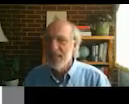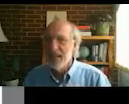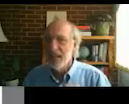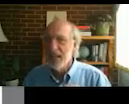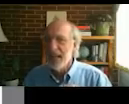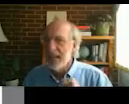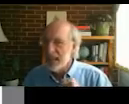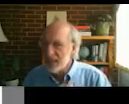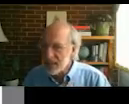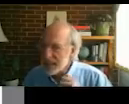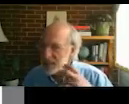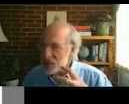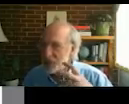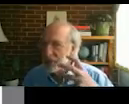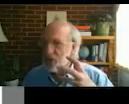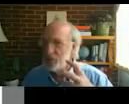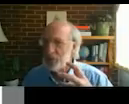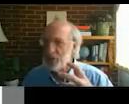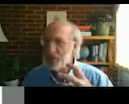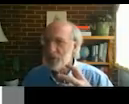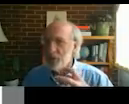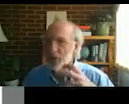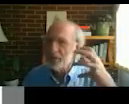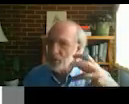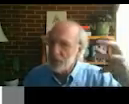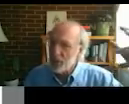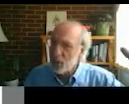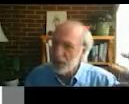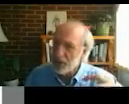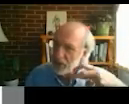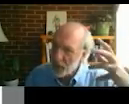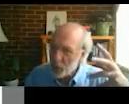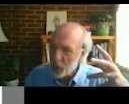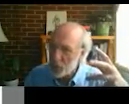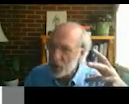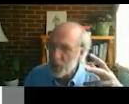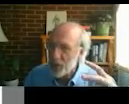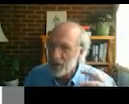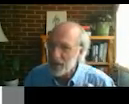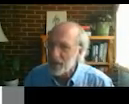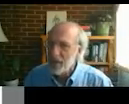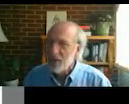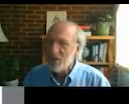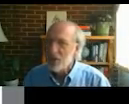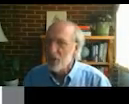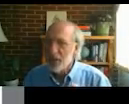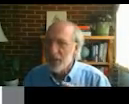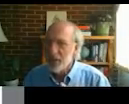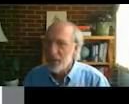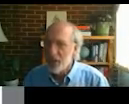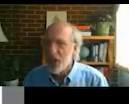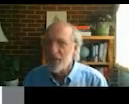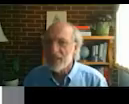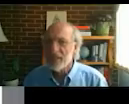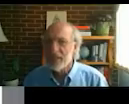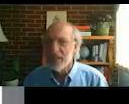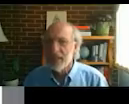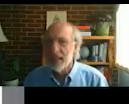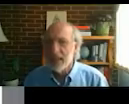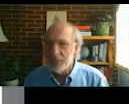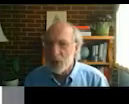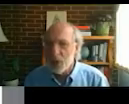signs, and that serve as a bridge for eventually acquiring vocal responding. So the